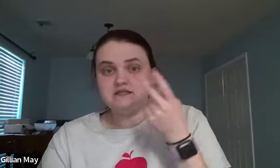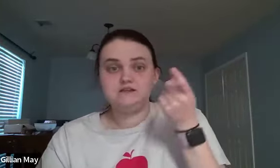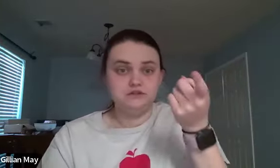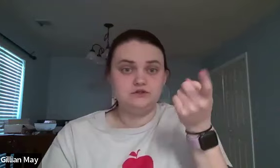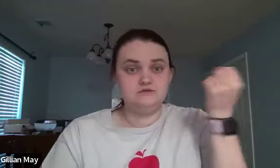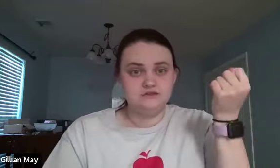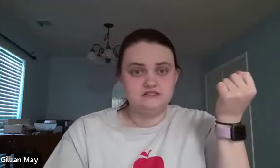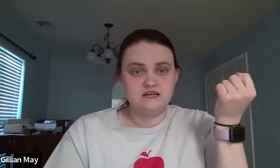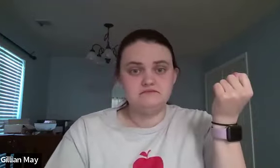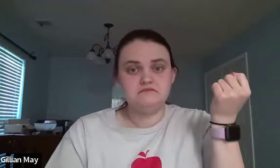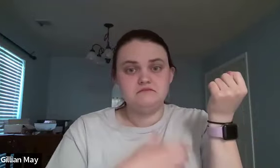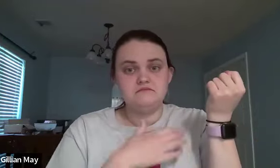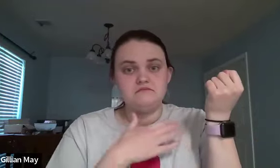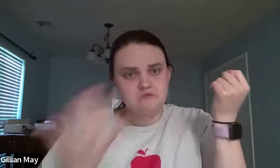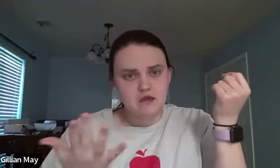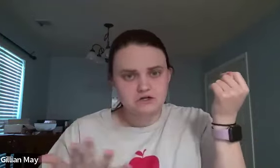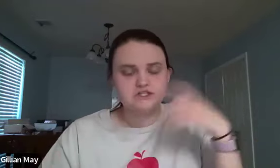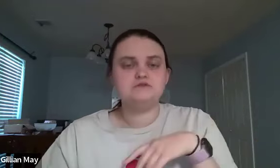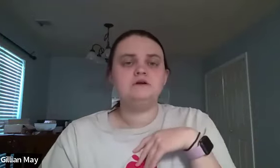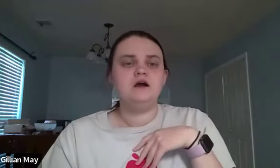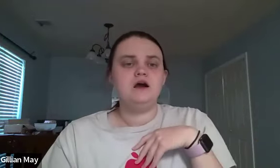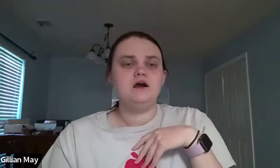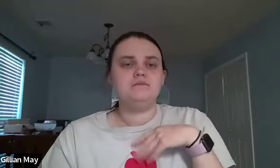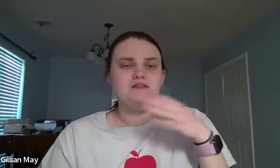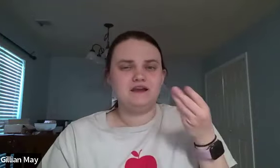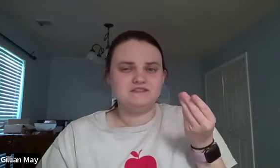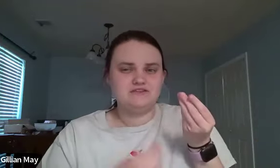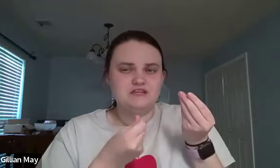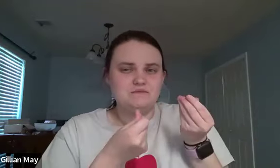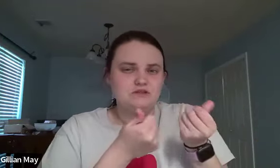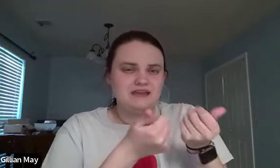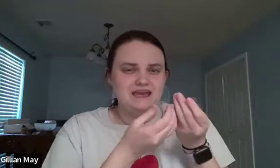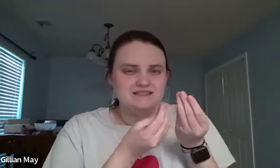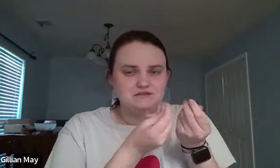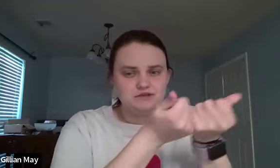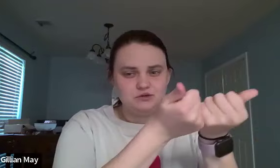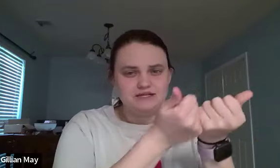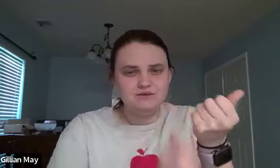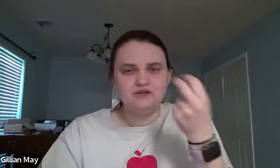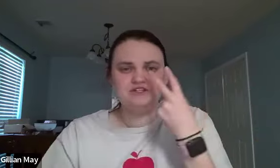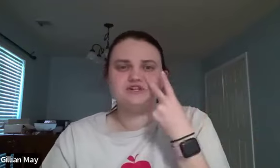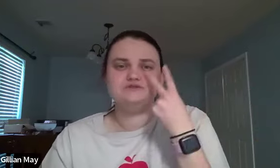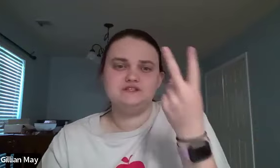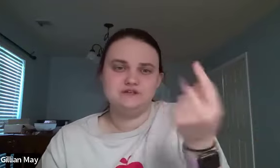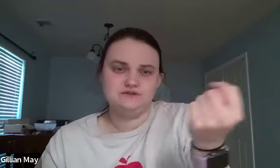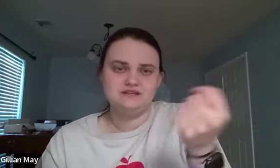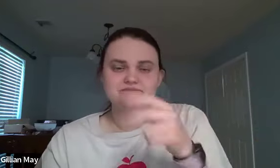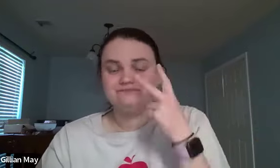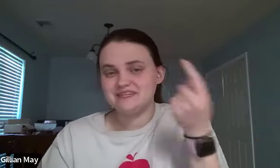See you Tuesday. That worked too. But like I've said, there's that more like ASL fluid where you can just go see you Tuesday.